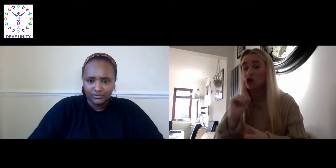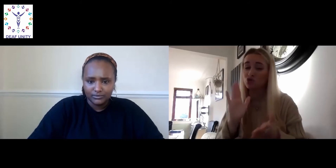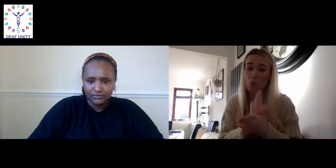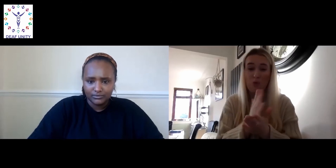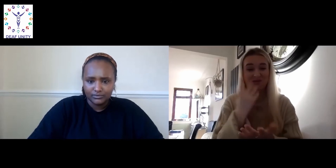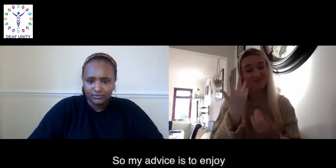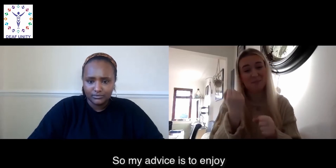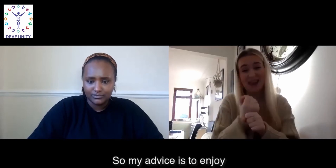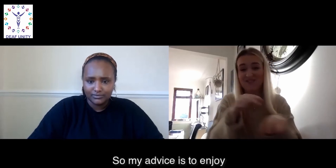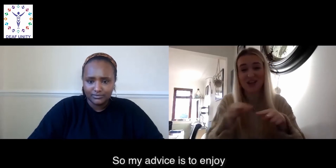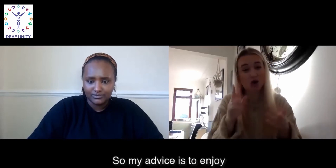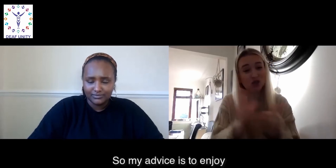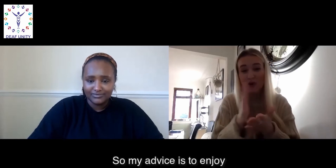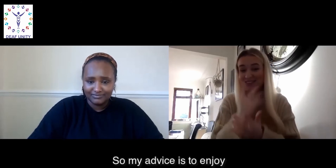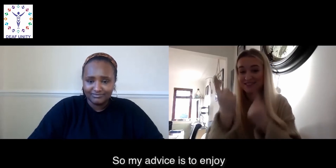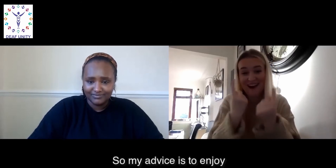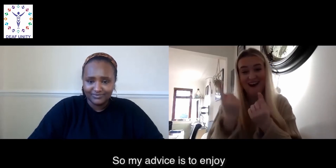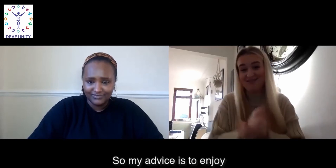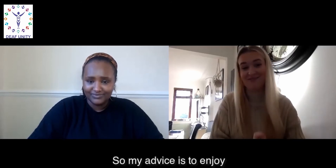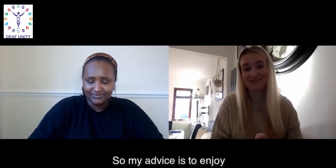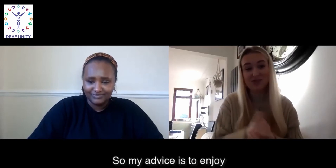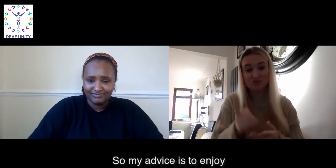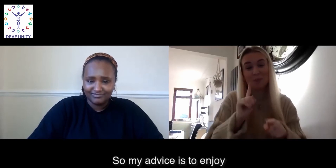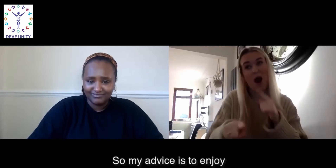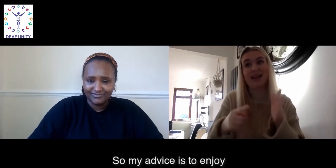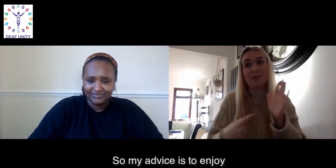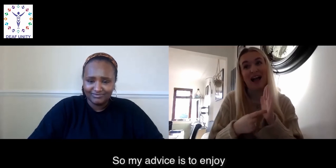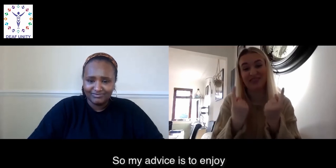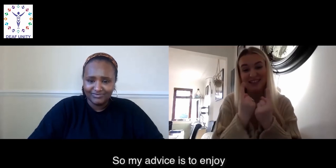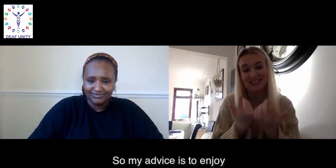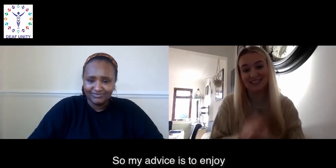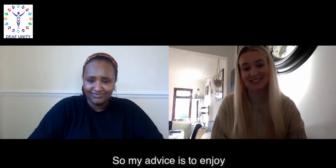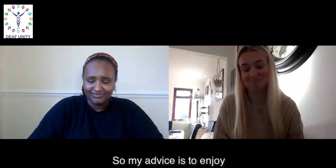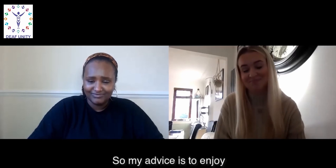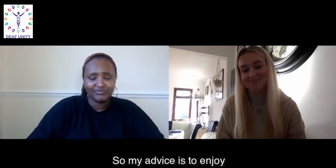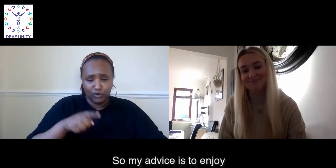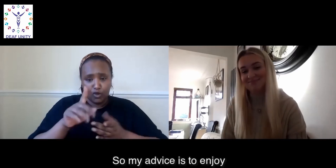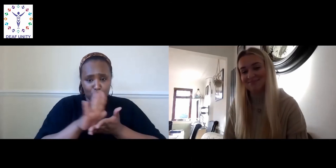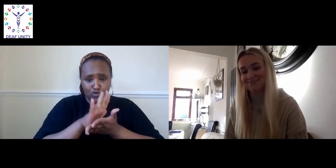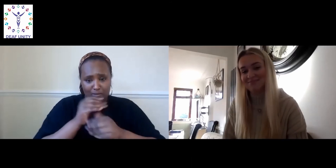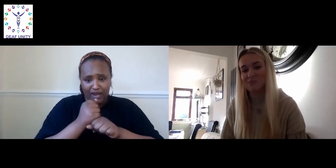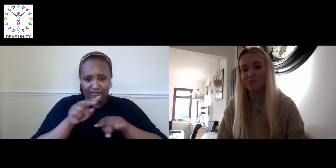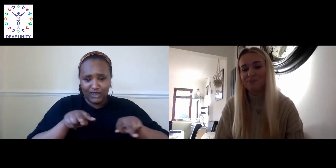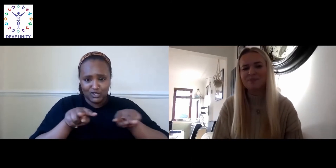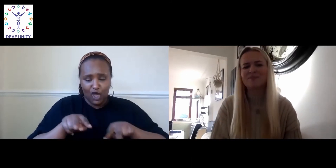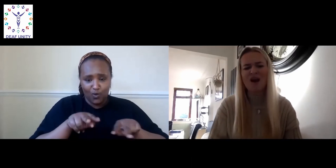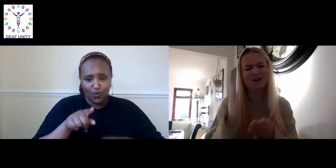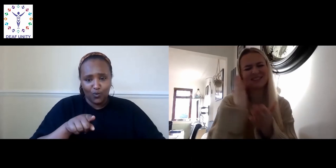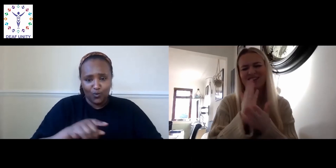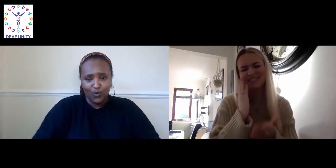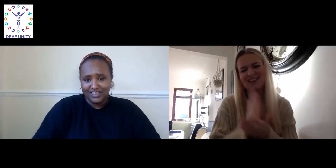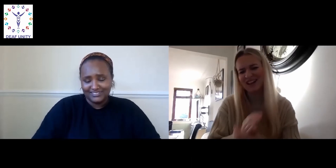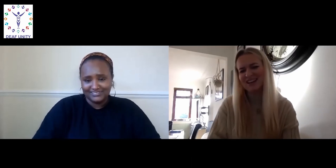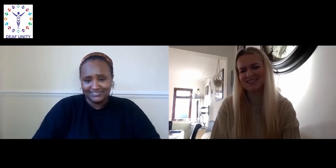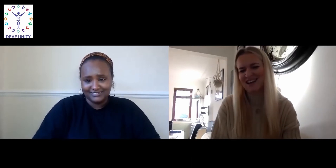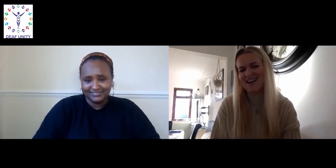So my advice is to enjoy making videos. Enjoy yourself. That's the most important thing. And you enjoy making